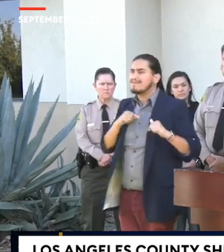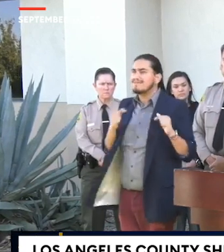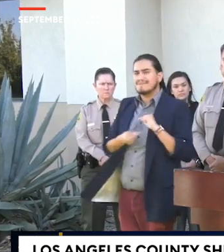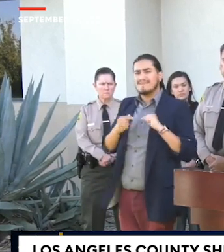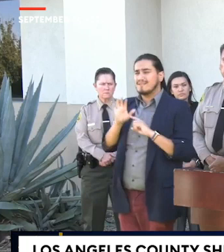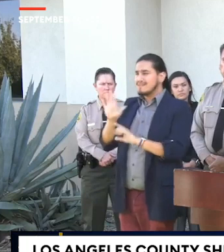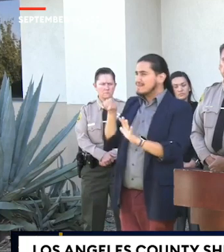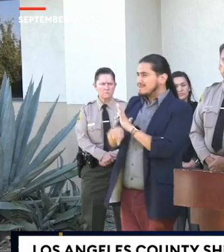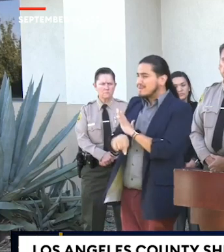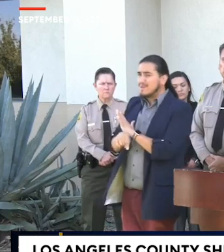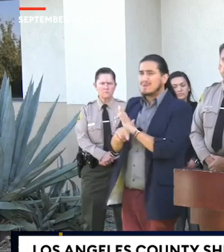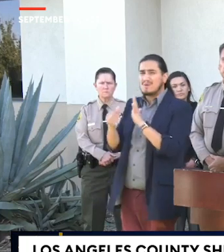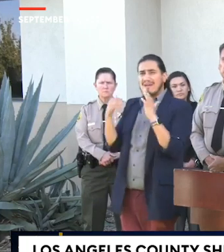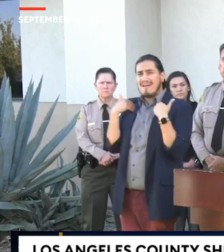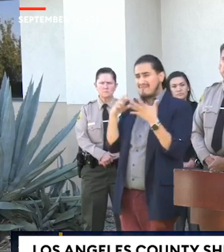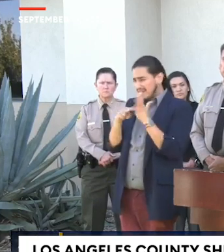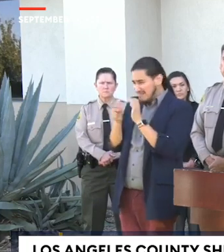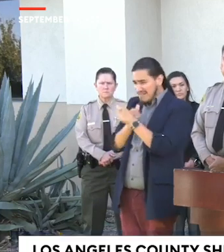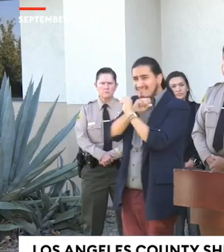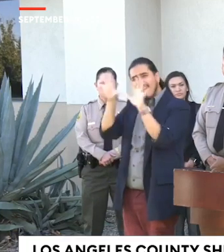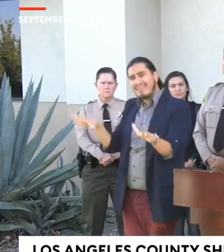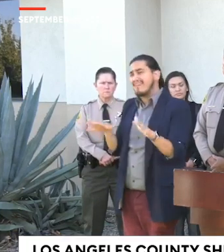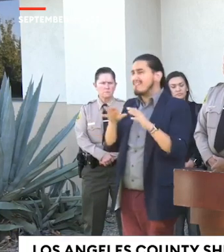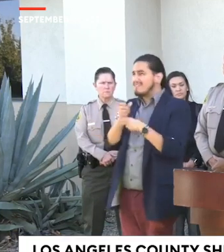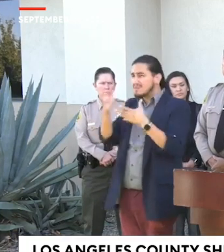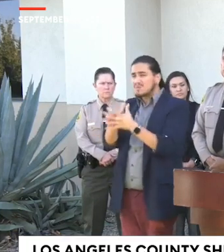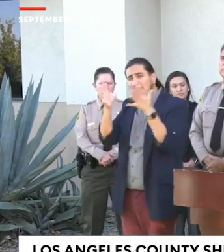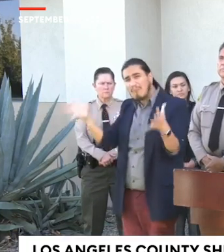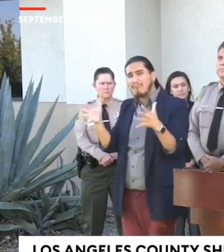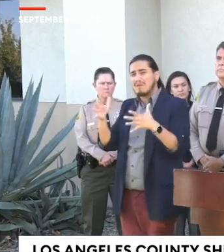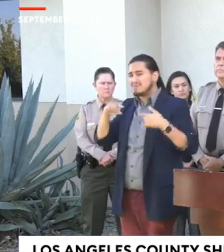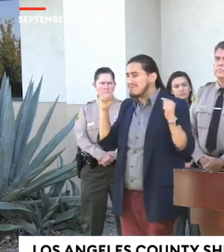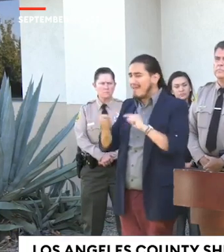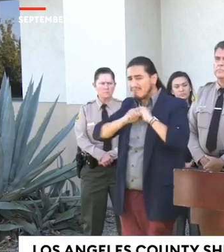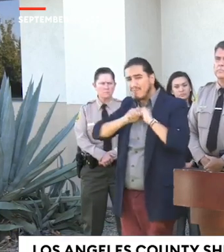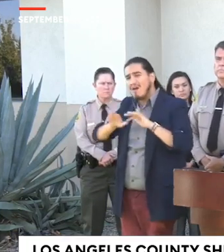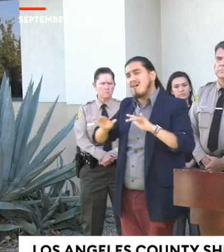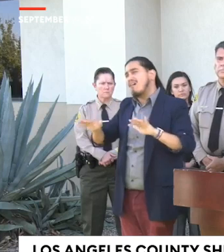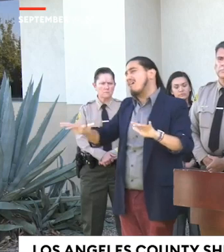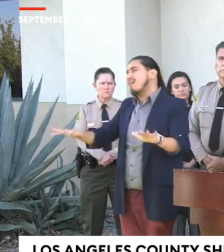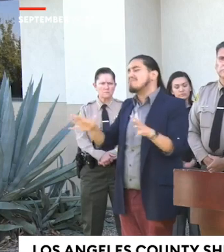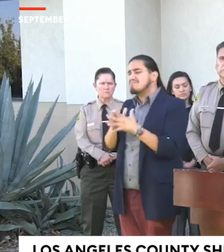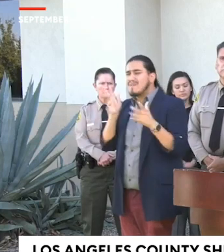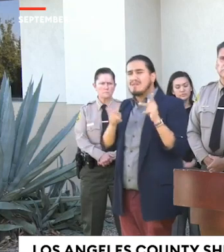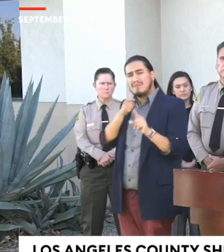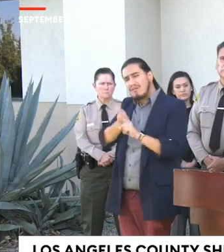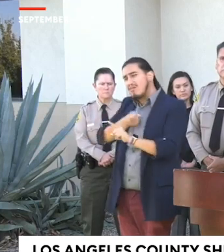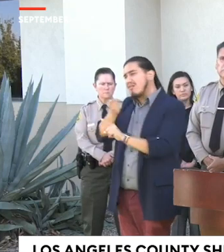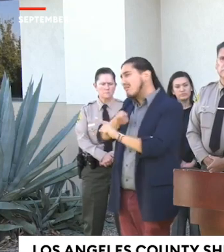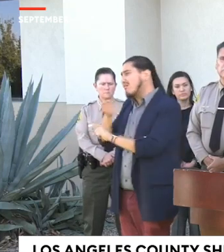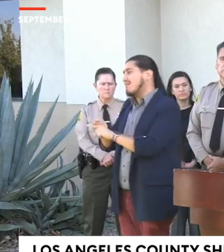murder has caused a devastating ripple effect that reaches far and wide. It was an